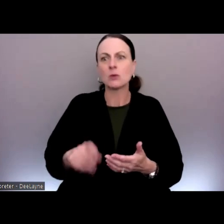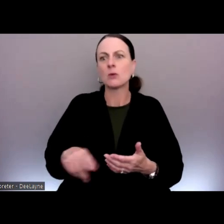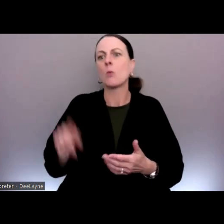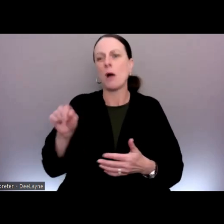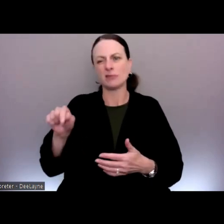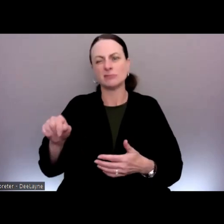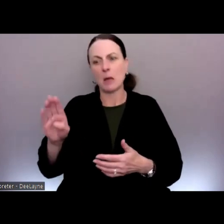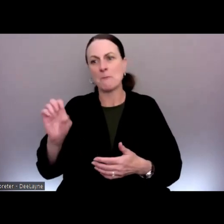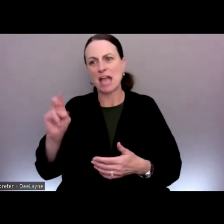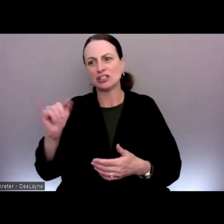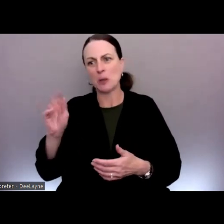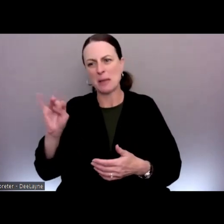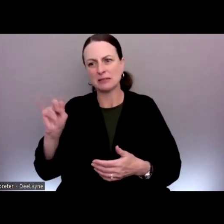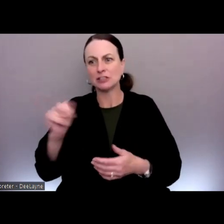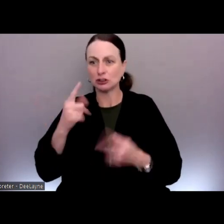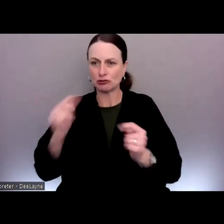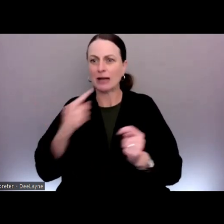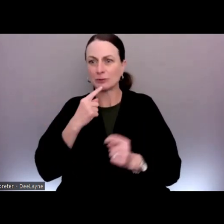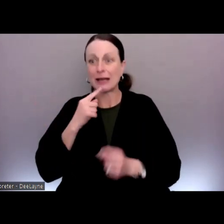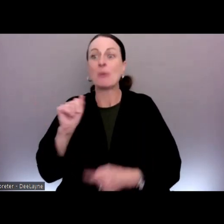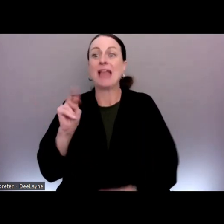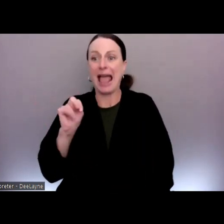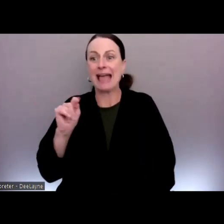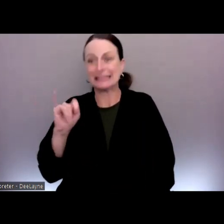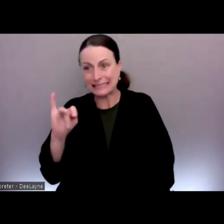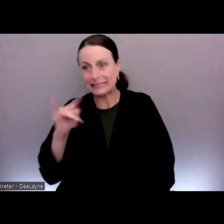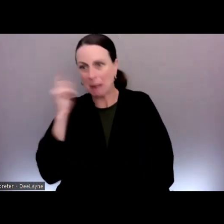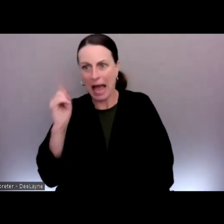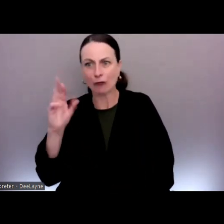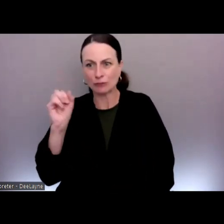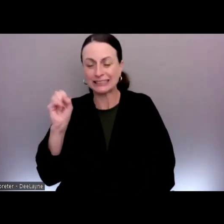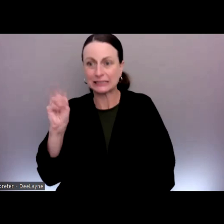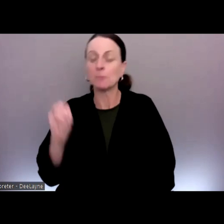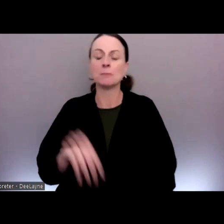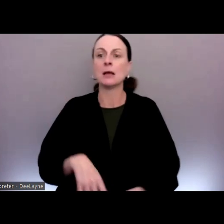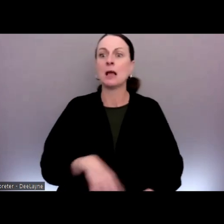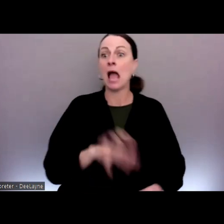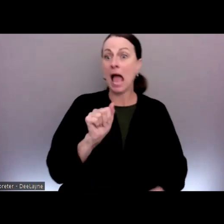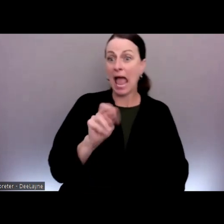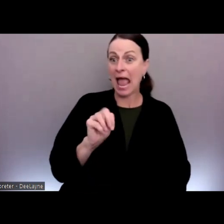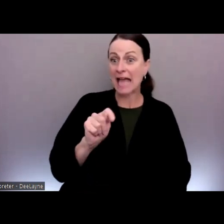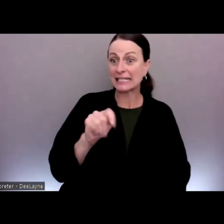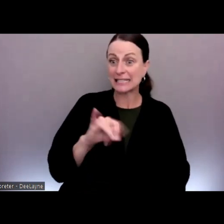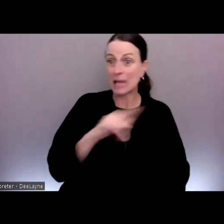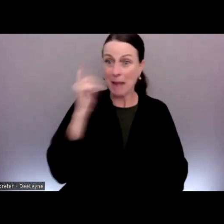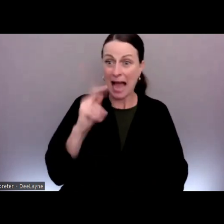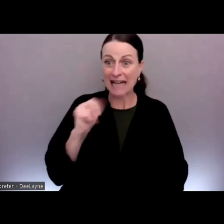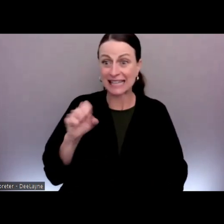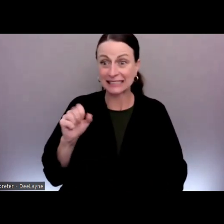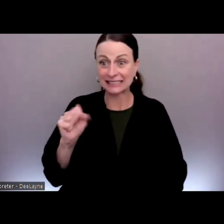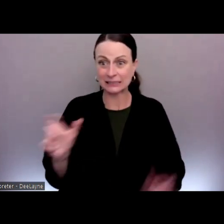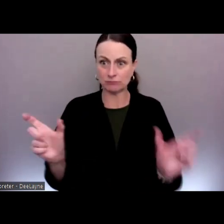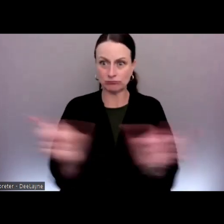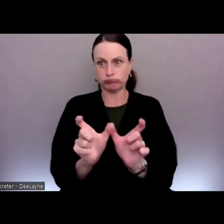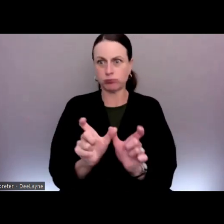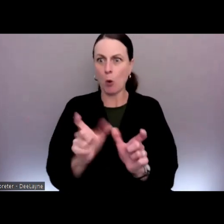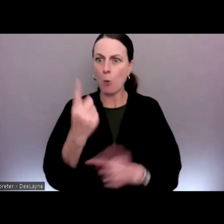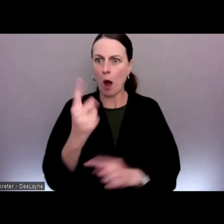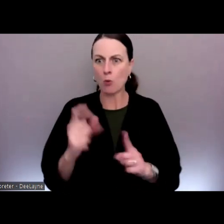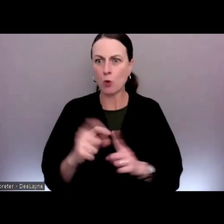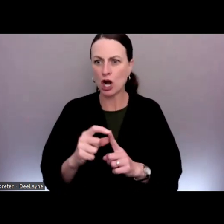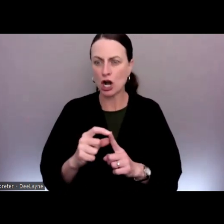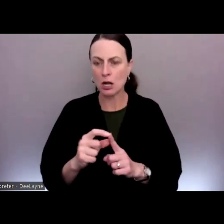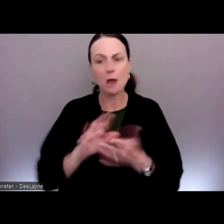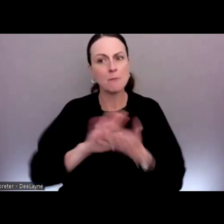at with anti-Black racism. More recently, anti-Blackness, written as one word, is gaining